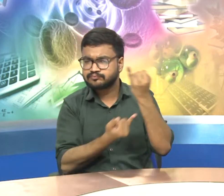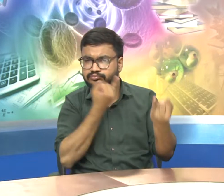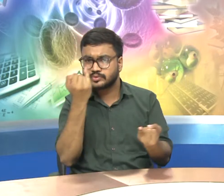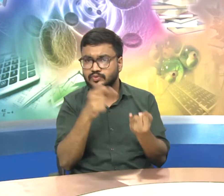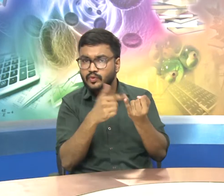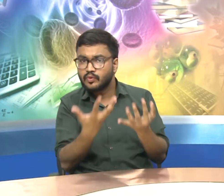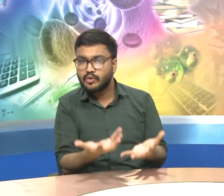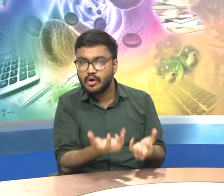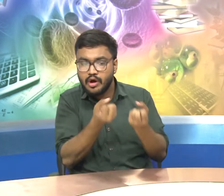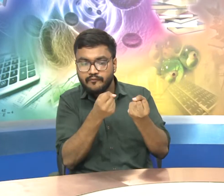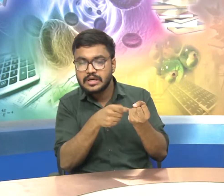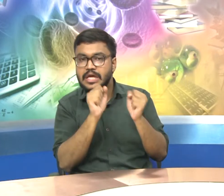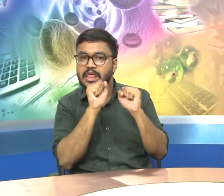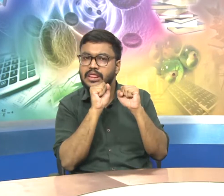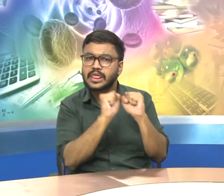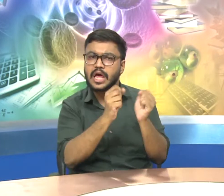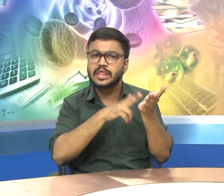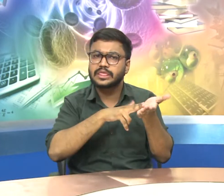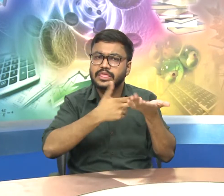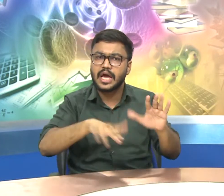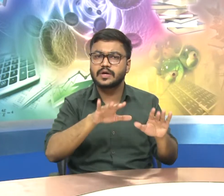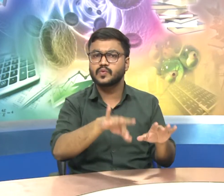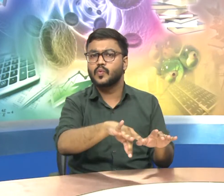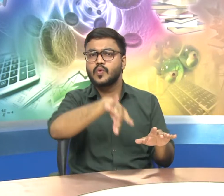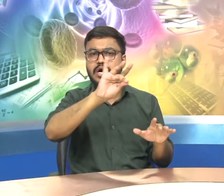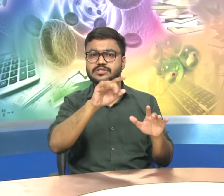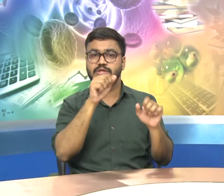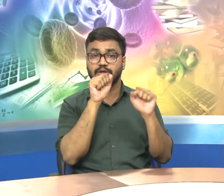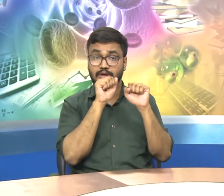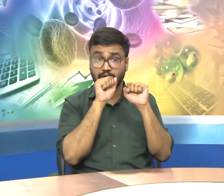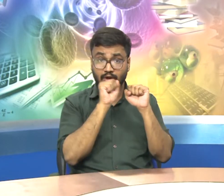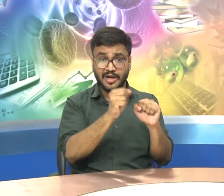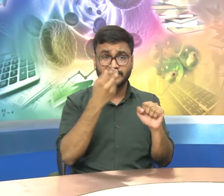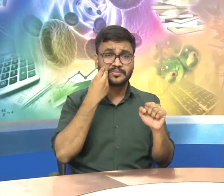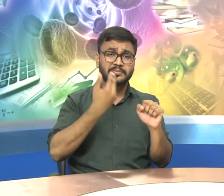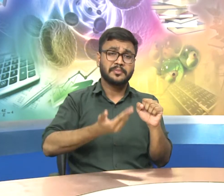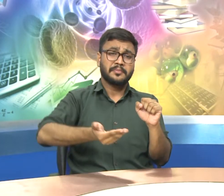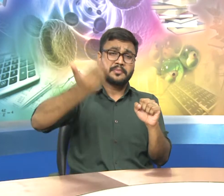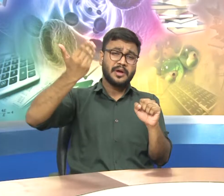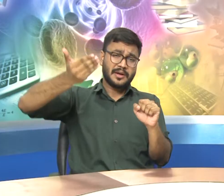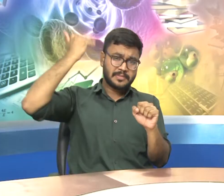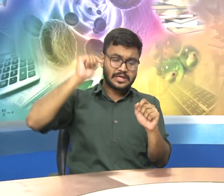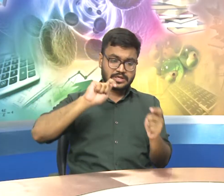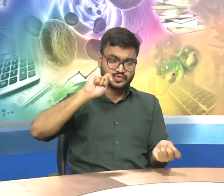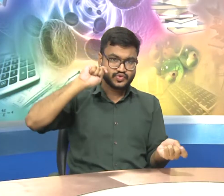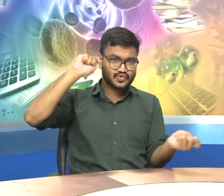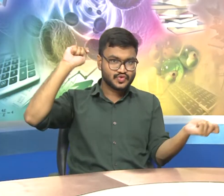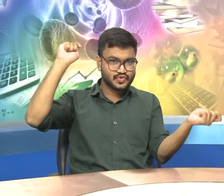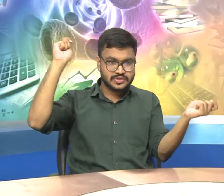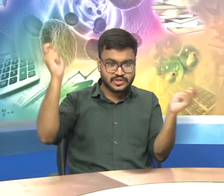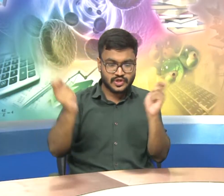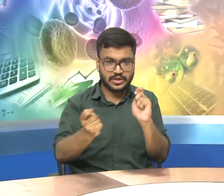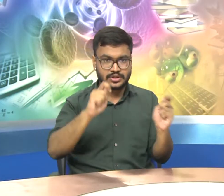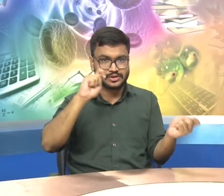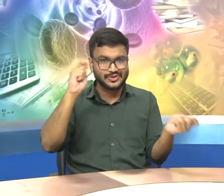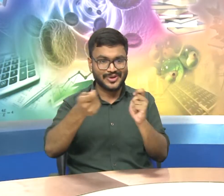Darwin and other scientists believe that natural selection causes evolution.